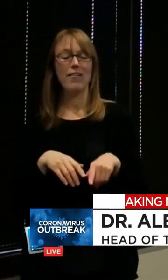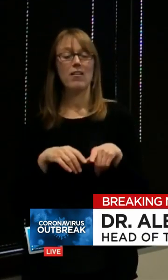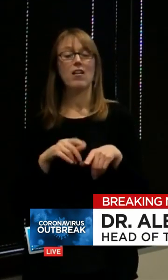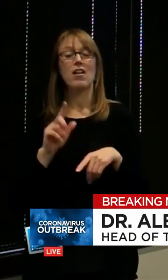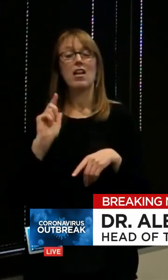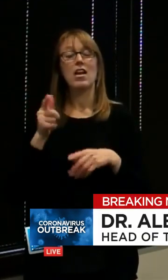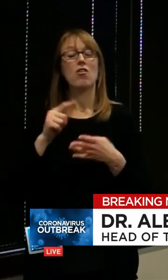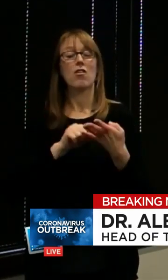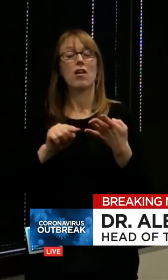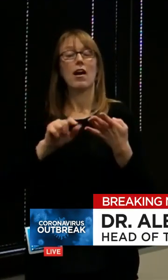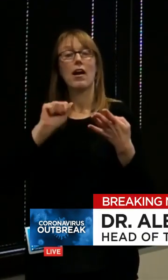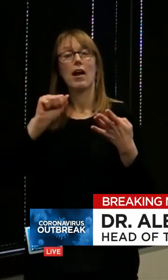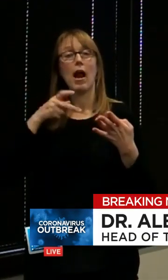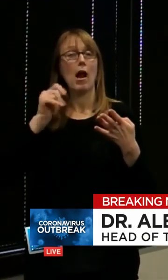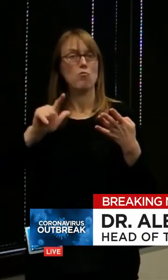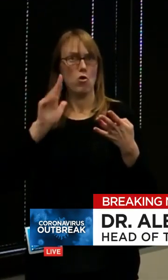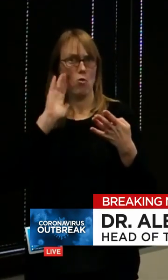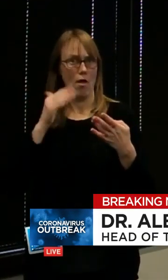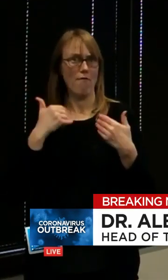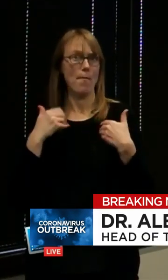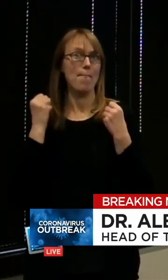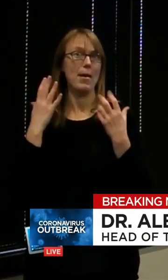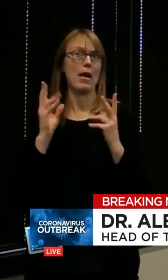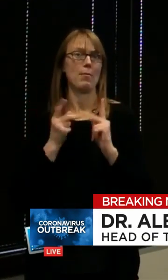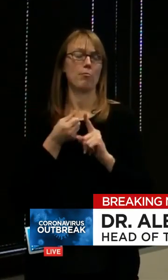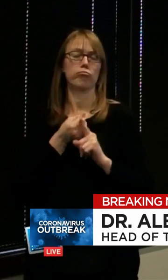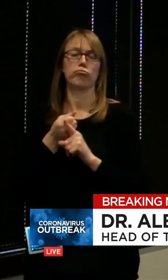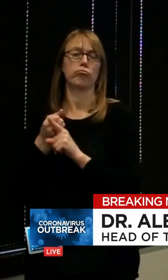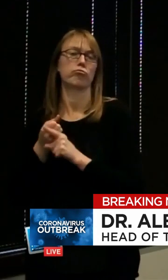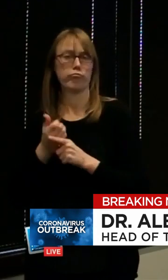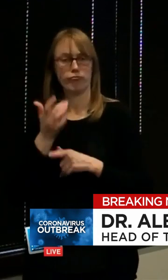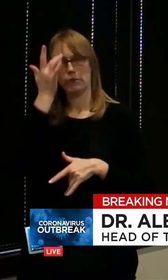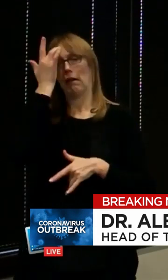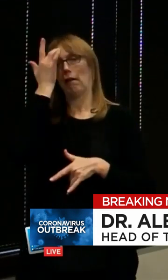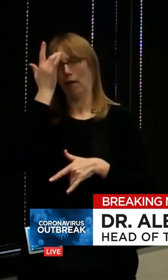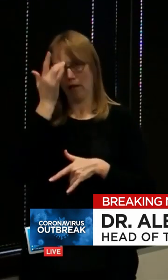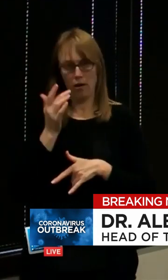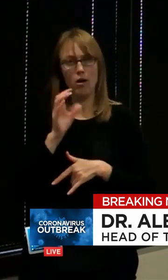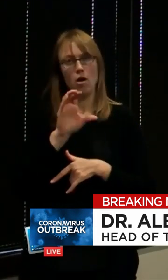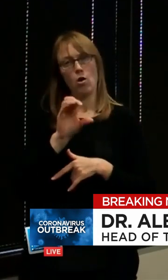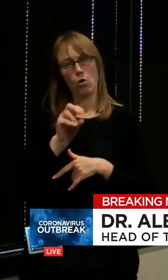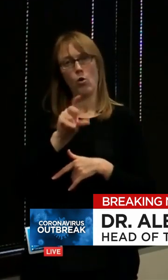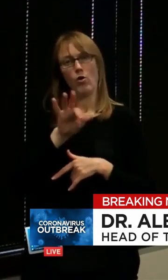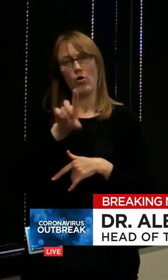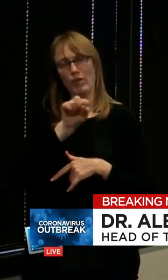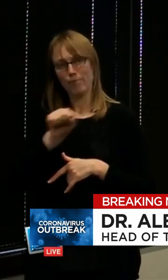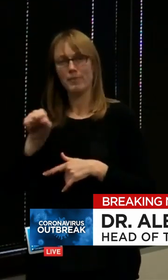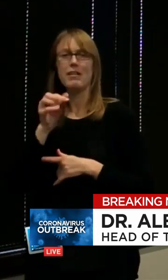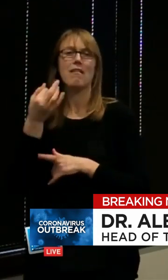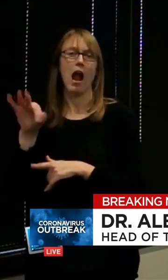end of April. Our modeling shows that this could result in anywhere from around 1,300